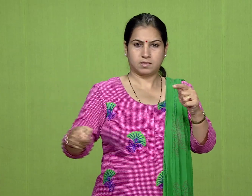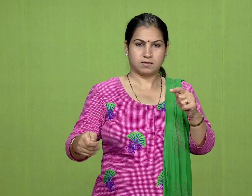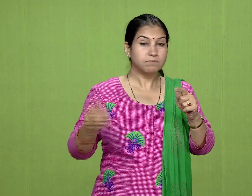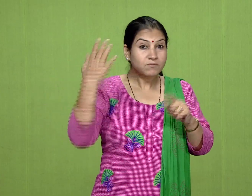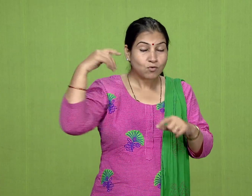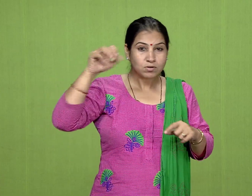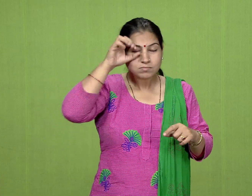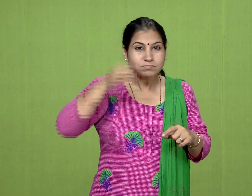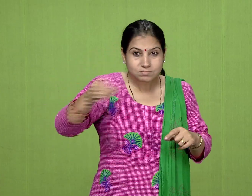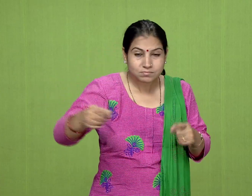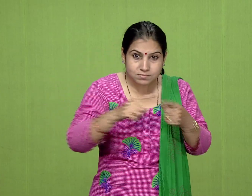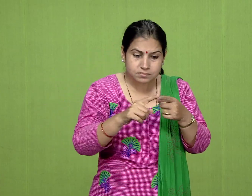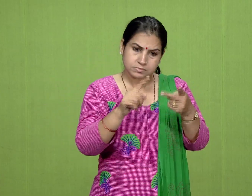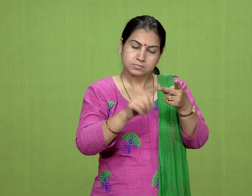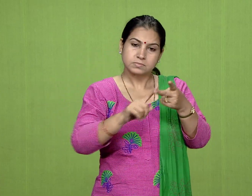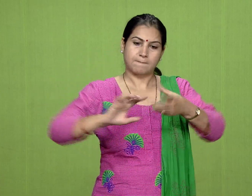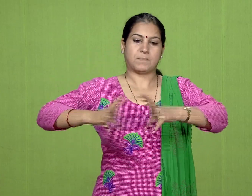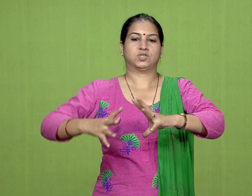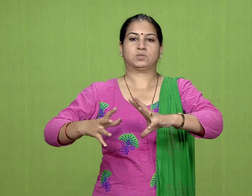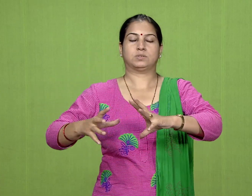and the second one is the machine spinning.